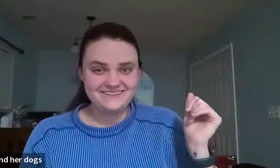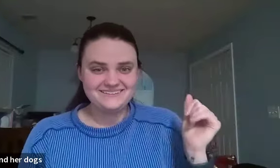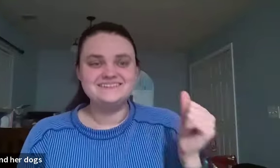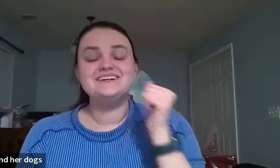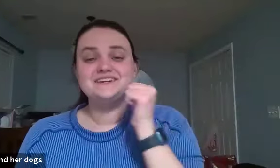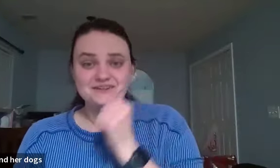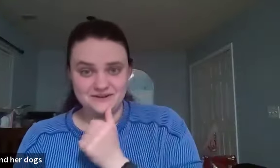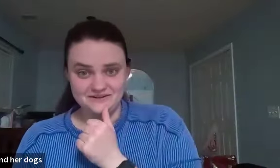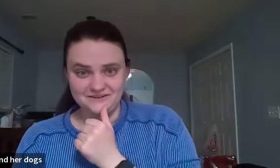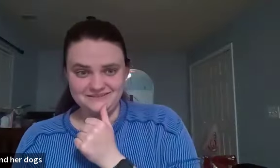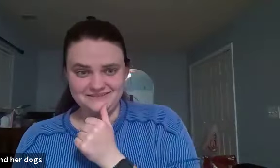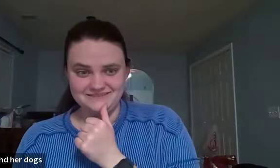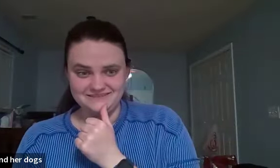girl, girl.